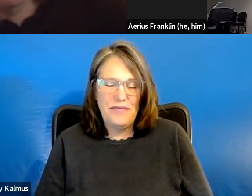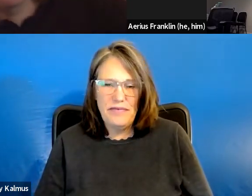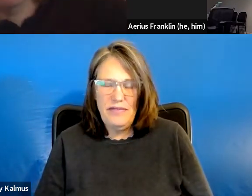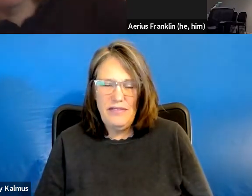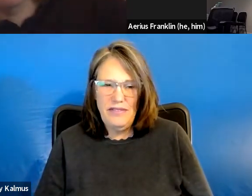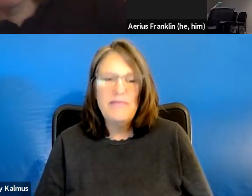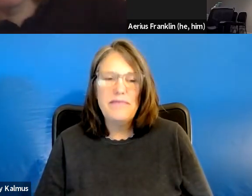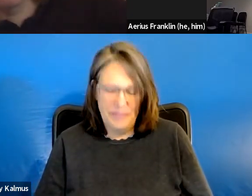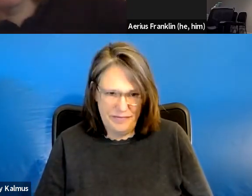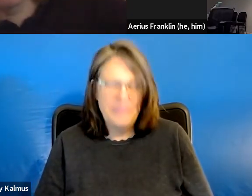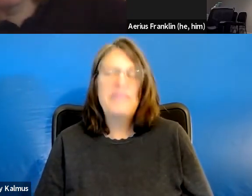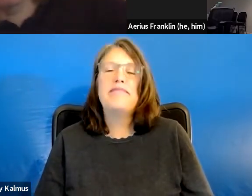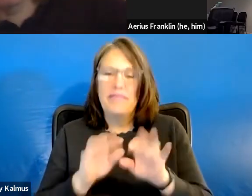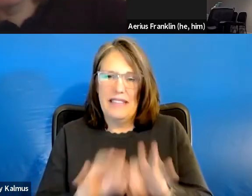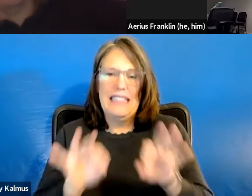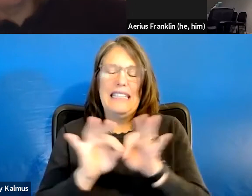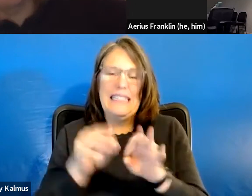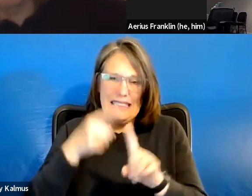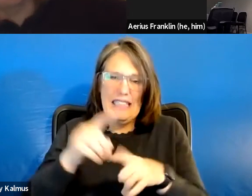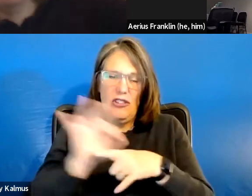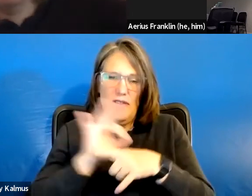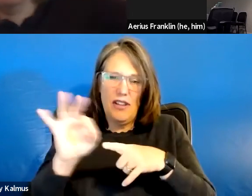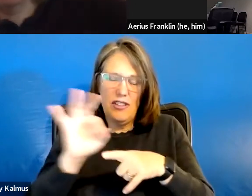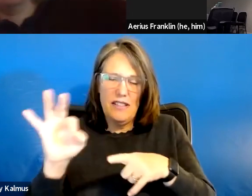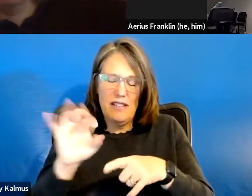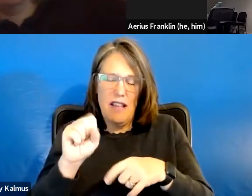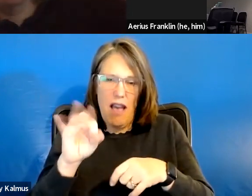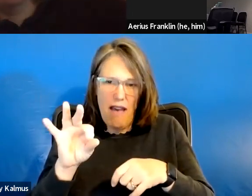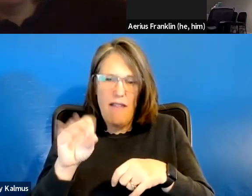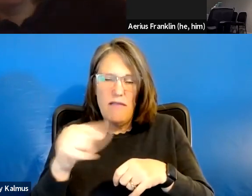What are the essential functions of the job? Absolutely.